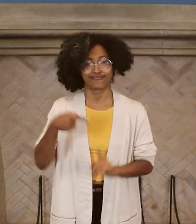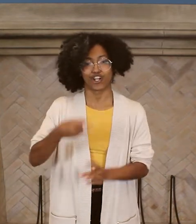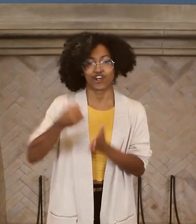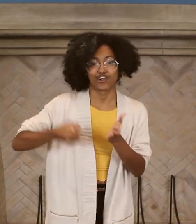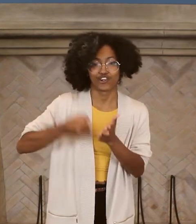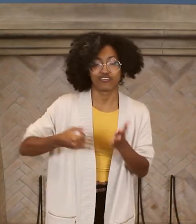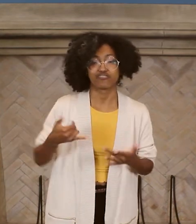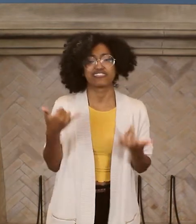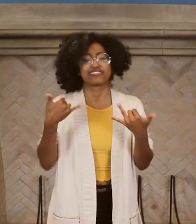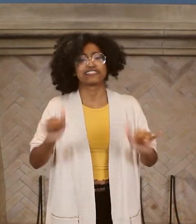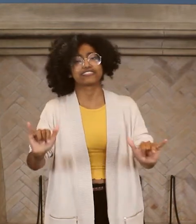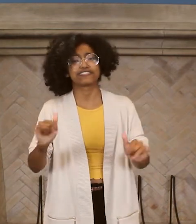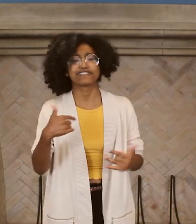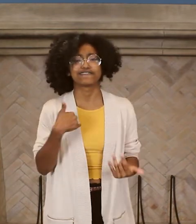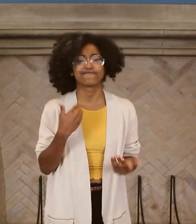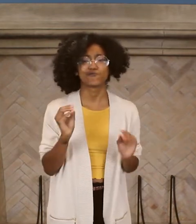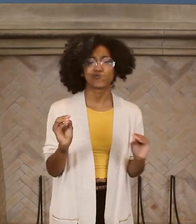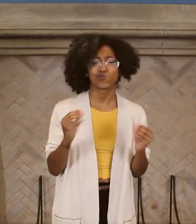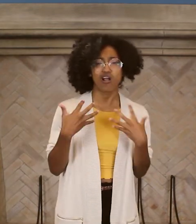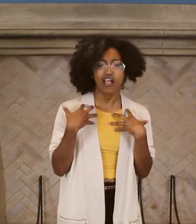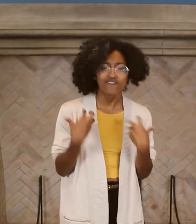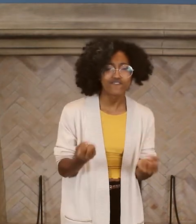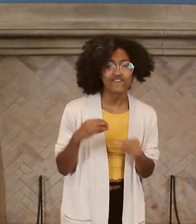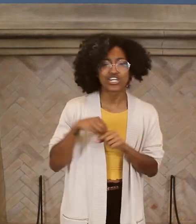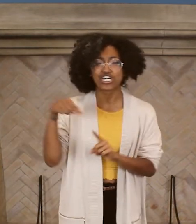And that's how I became talented as an artist.